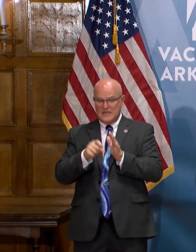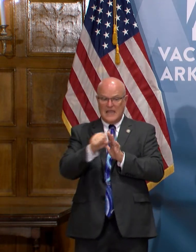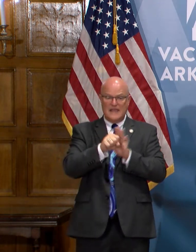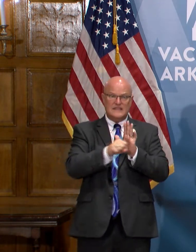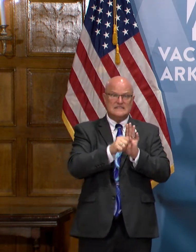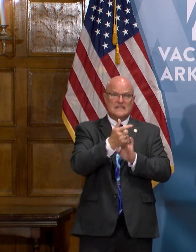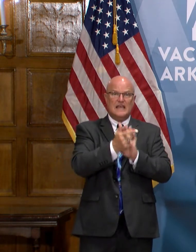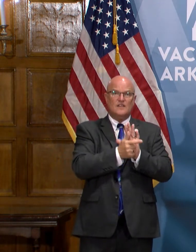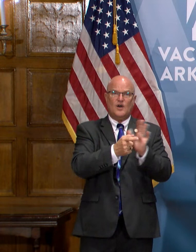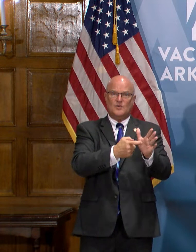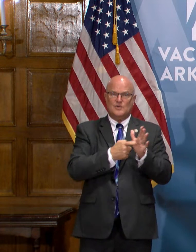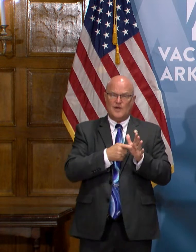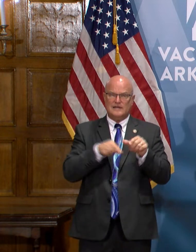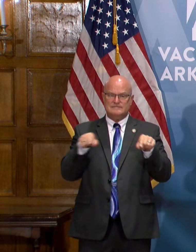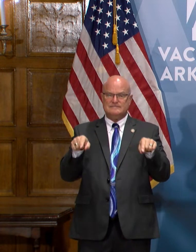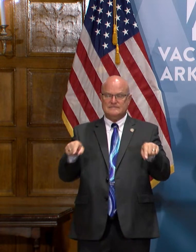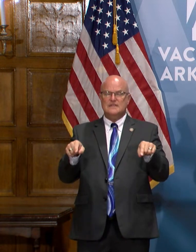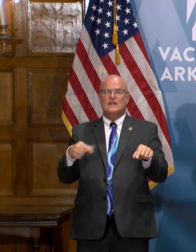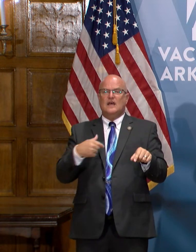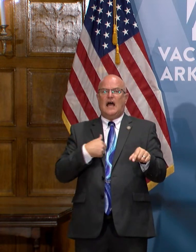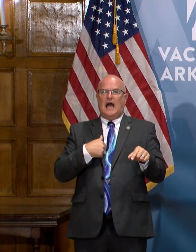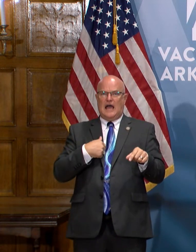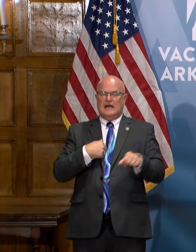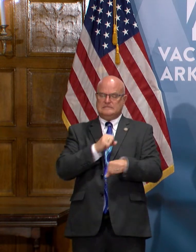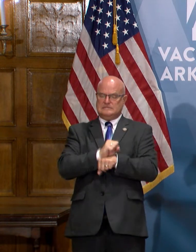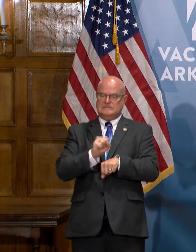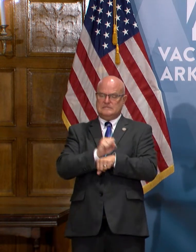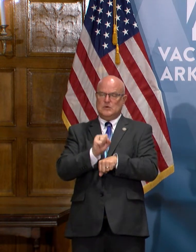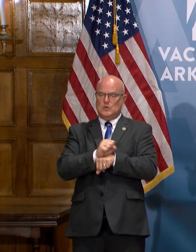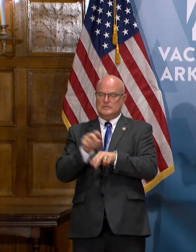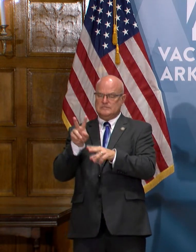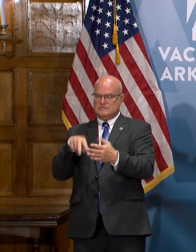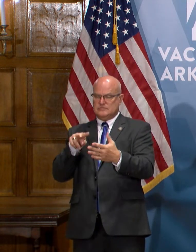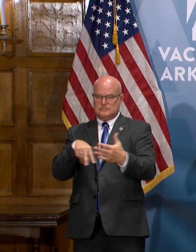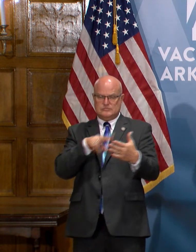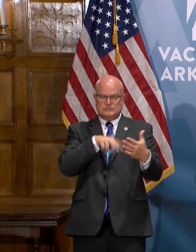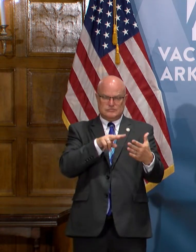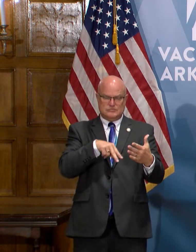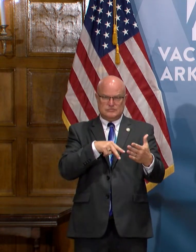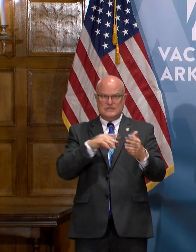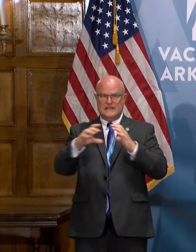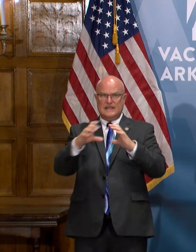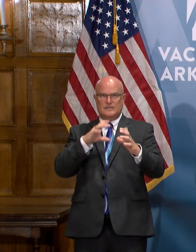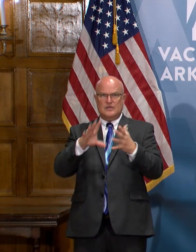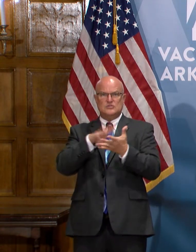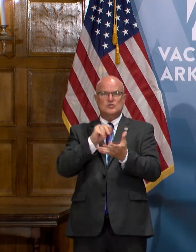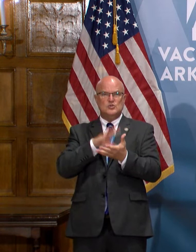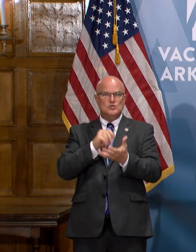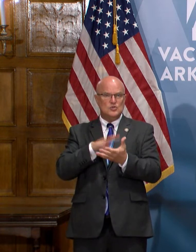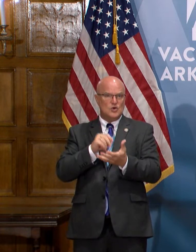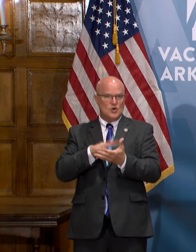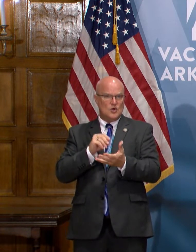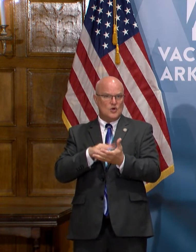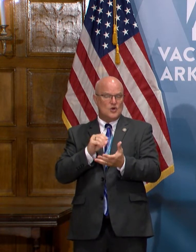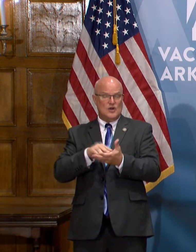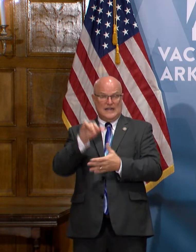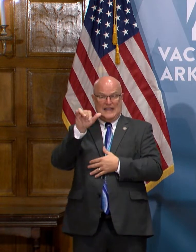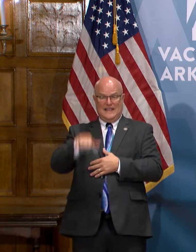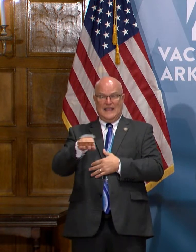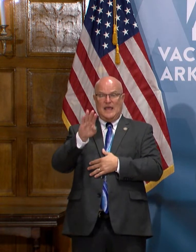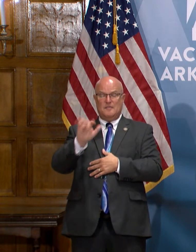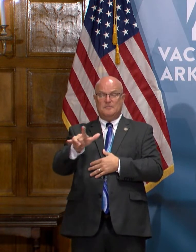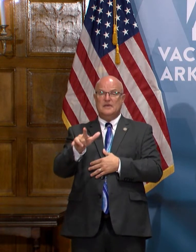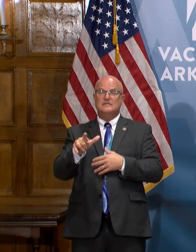state law may require. So I've got some work to do in those communications just to learn more as to whether that bill